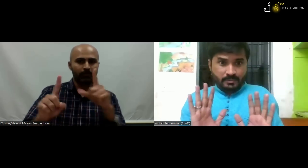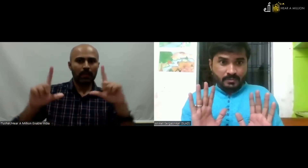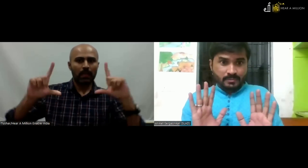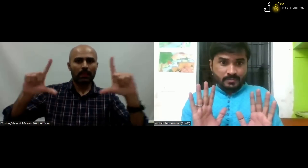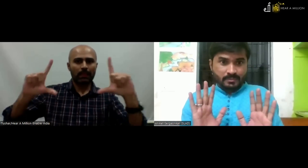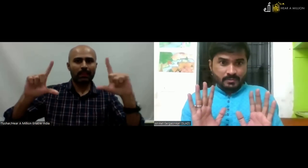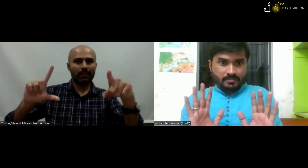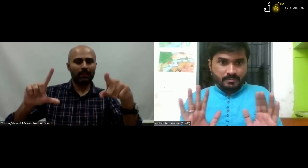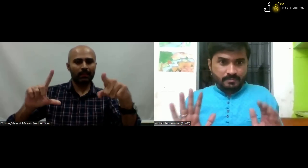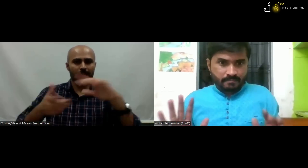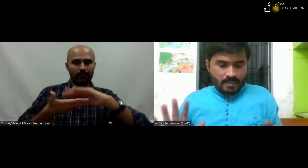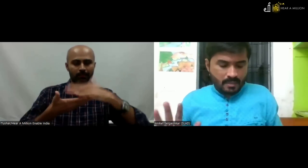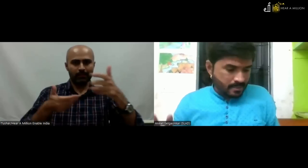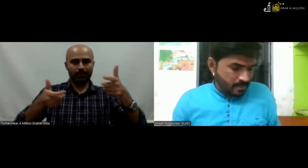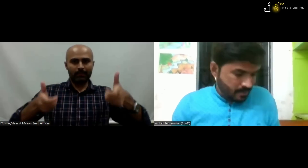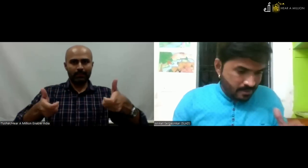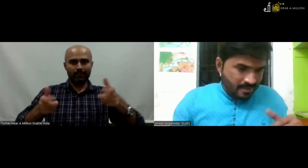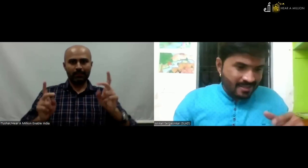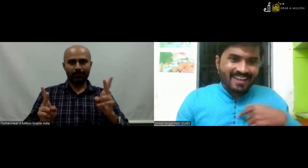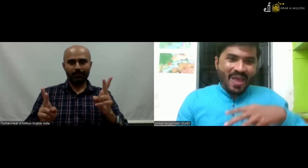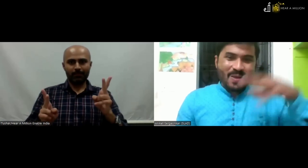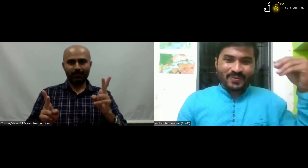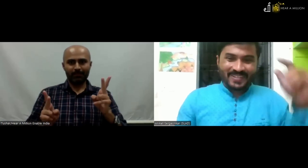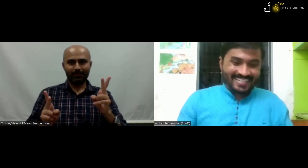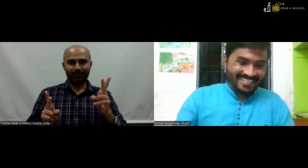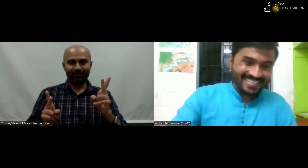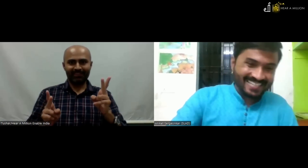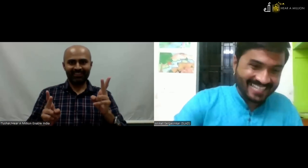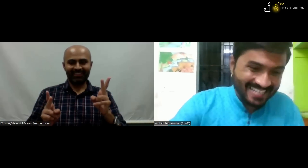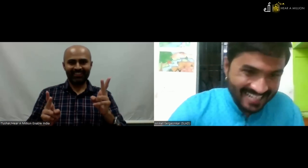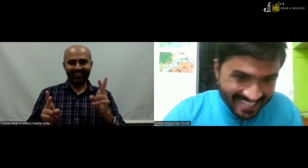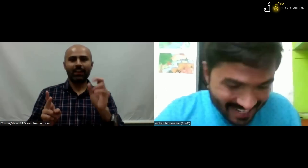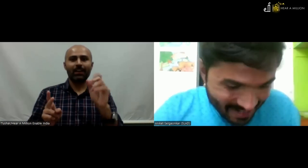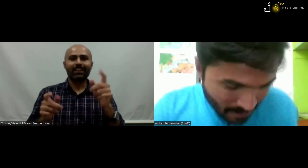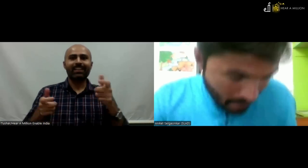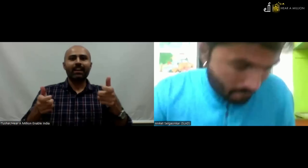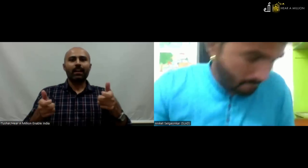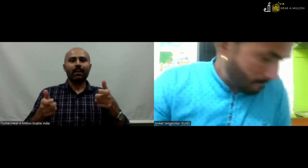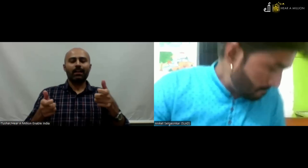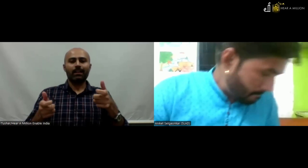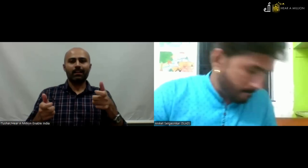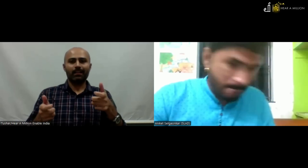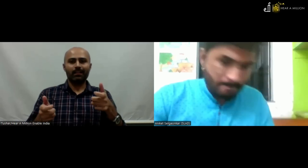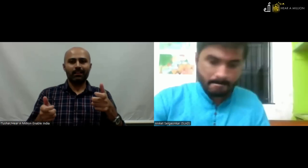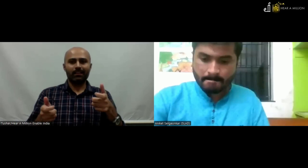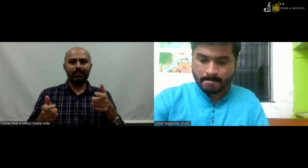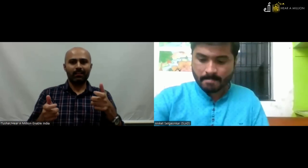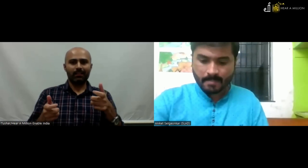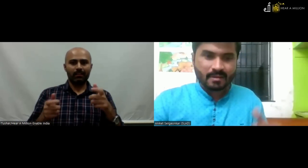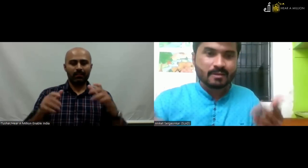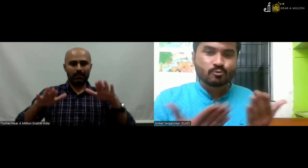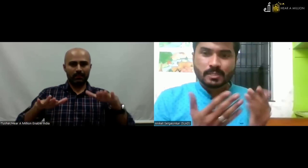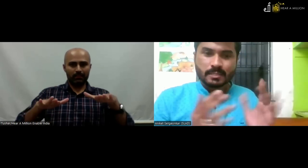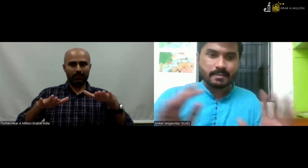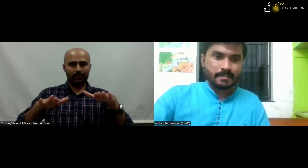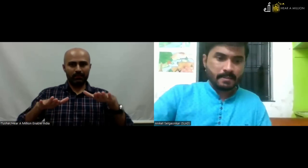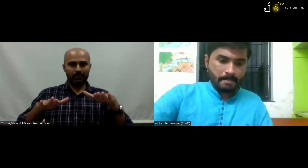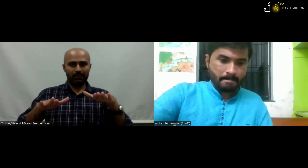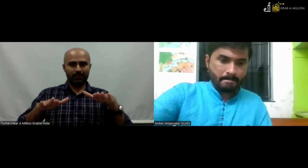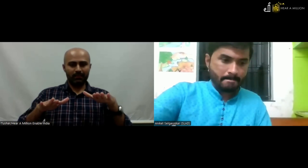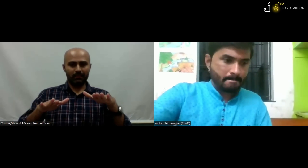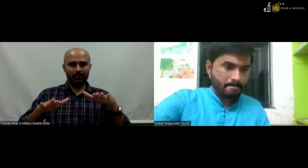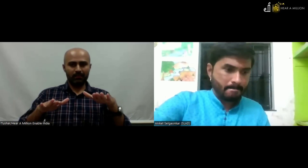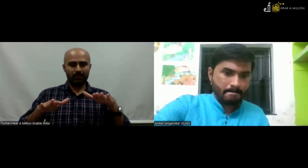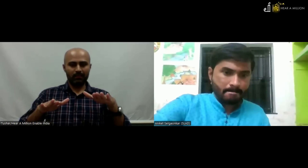example, yeah. Sorry, Aniket. So you need to fix your camera at one